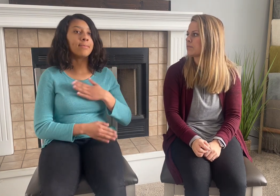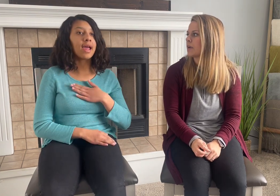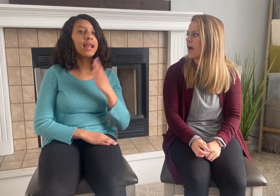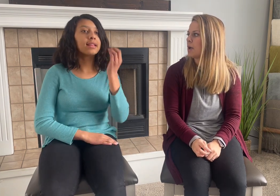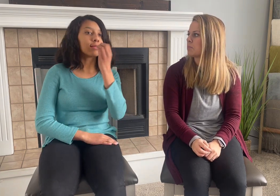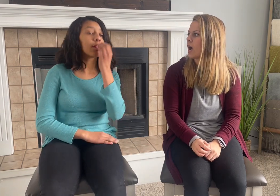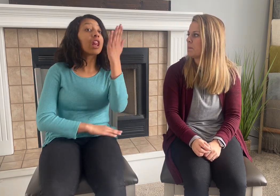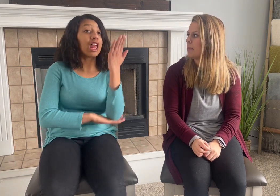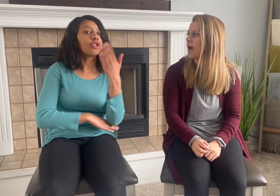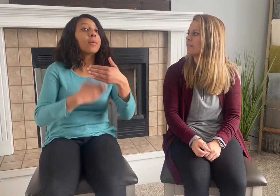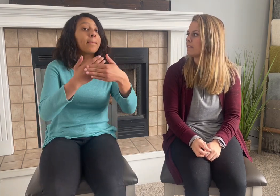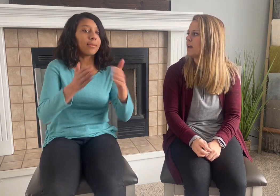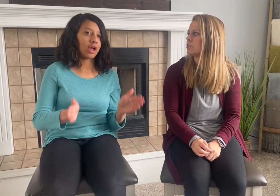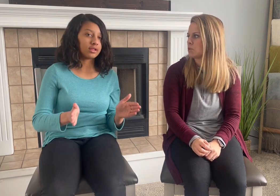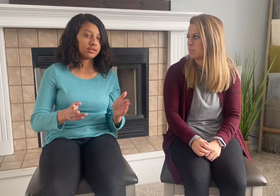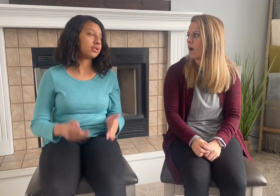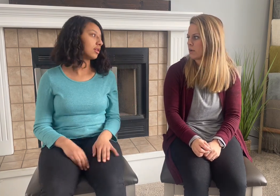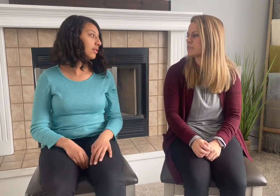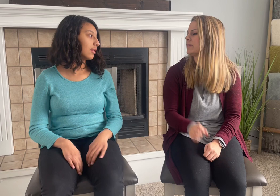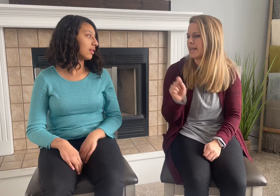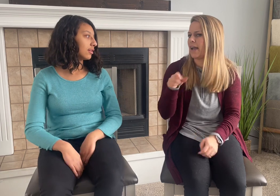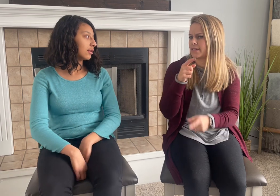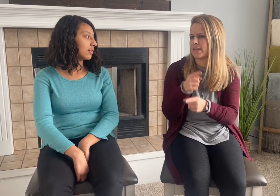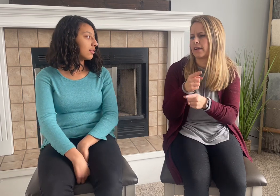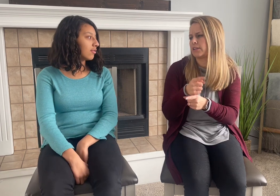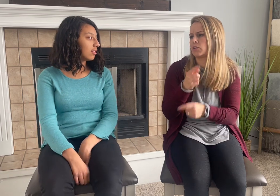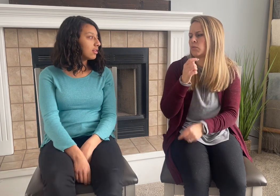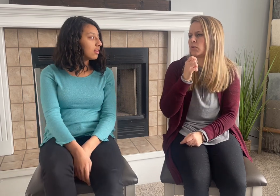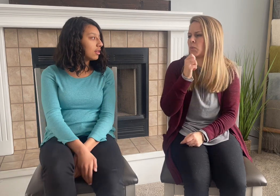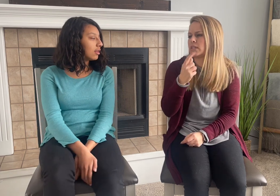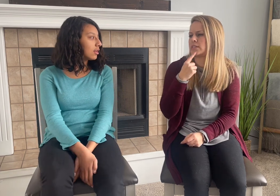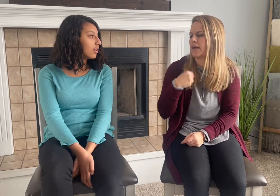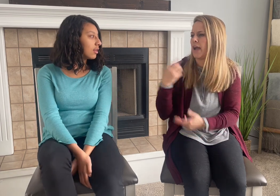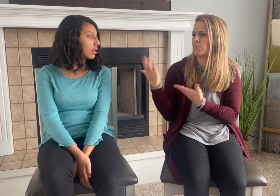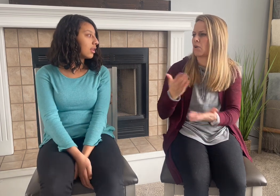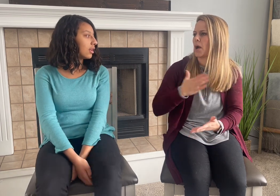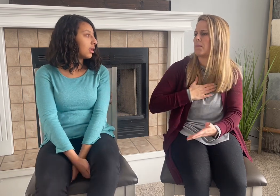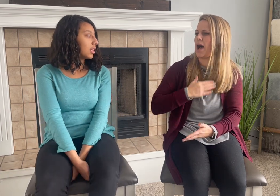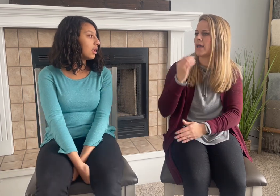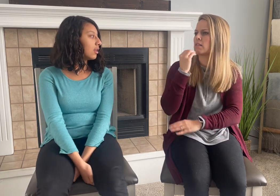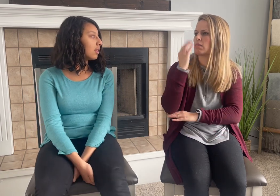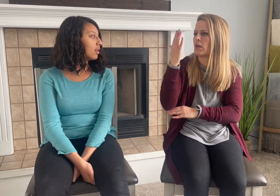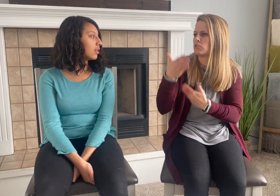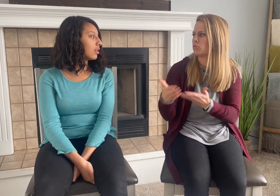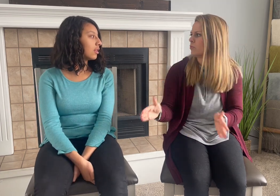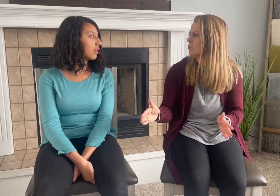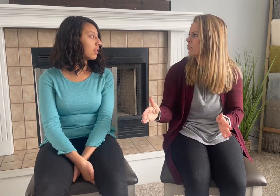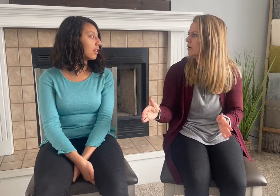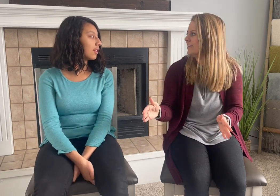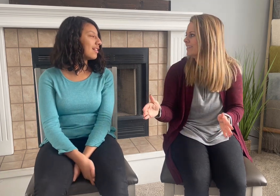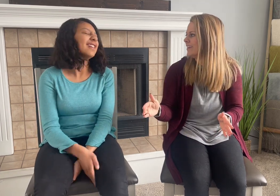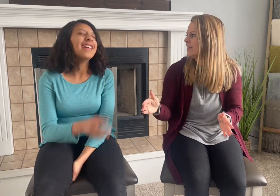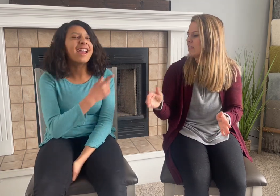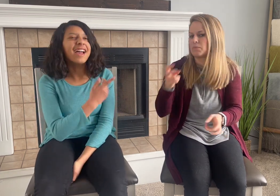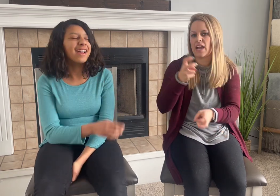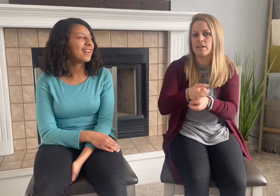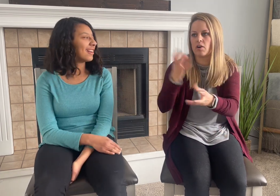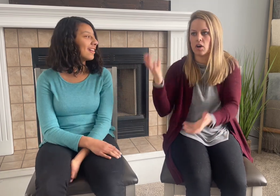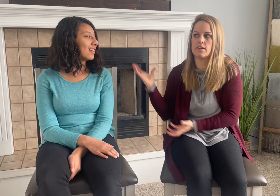I brought my lunch box. Yeah, exactly. You, you wouldn't say I brought my lunch room. That'd be kind of hard,